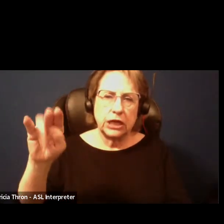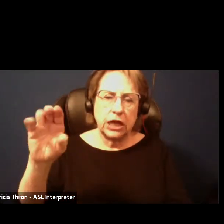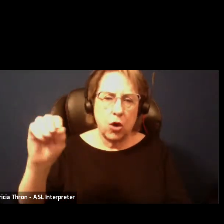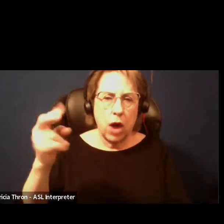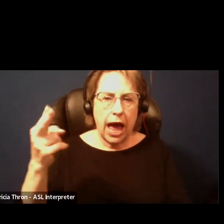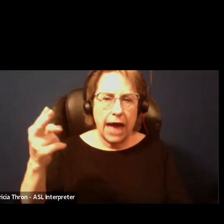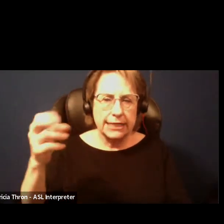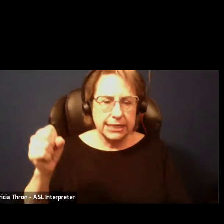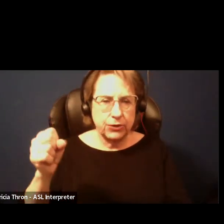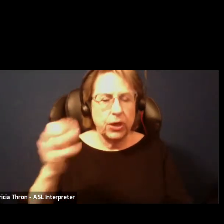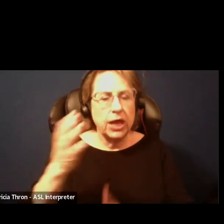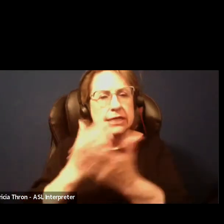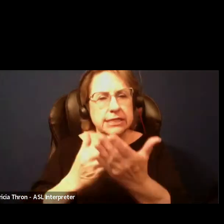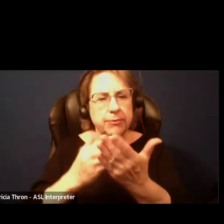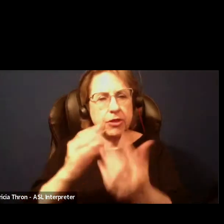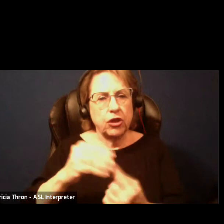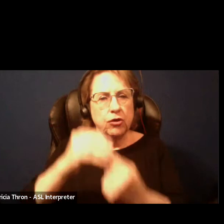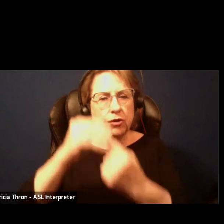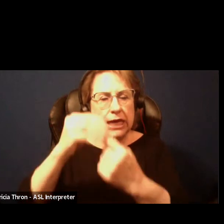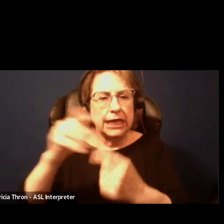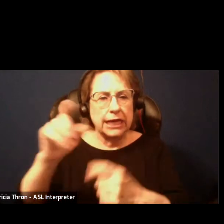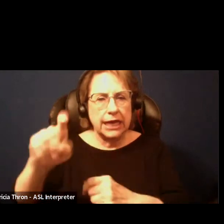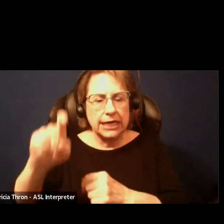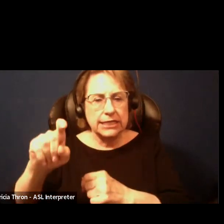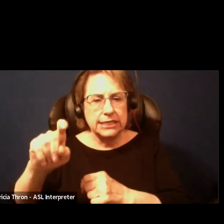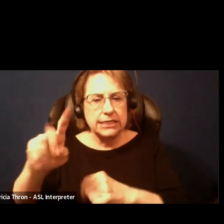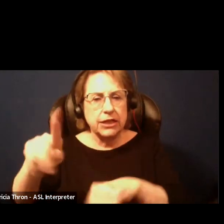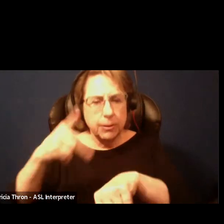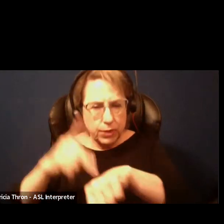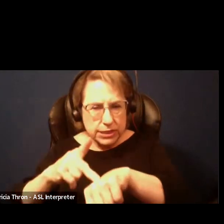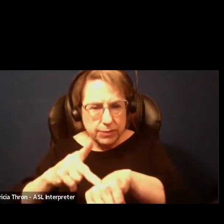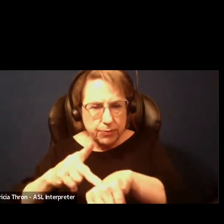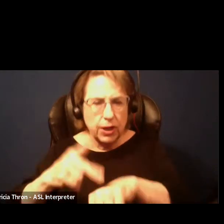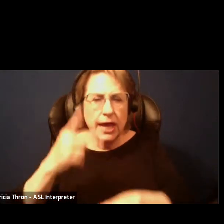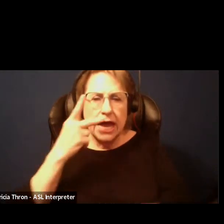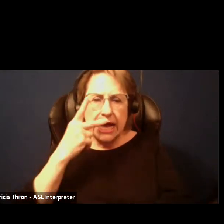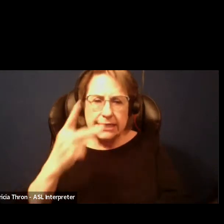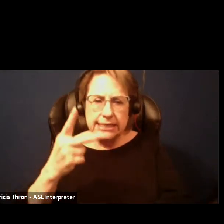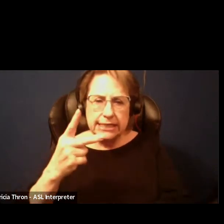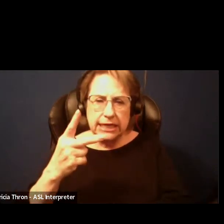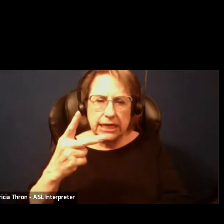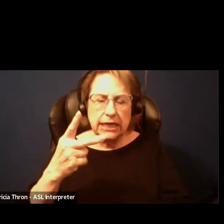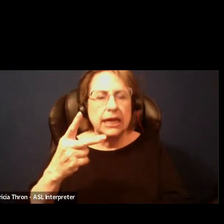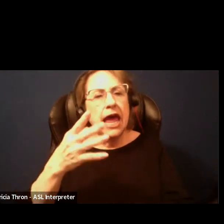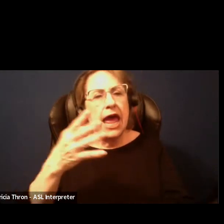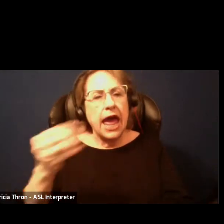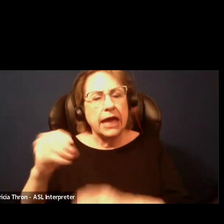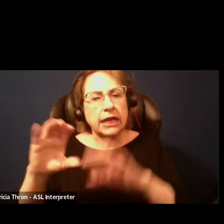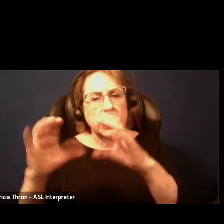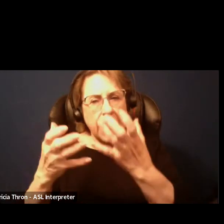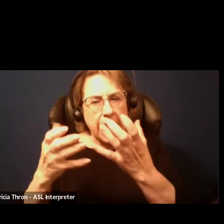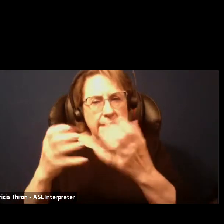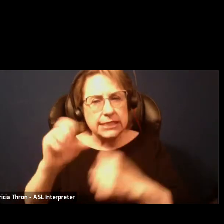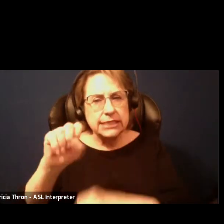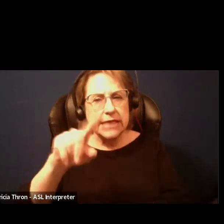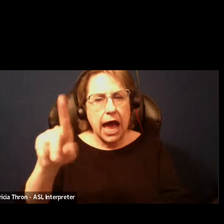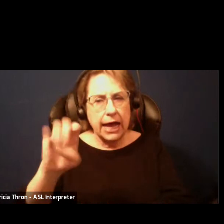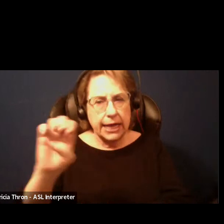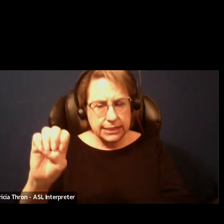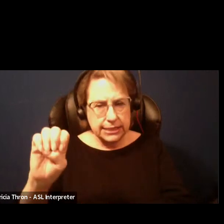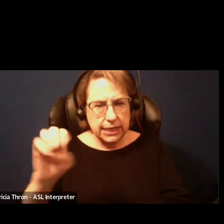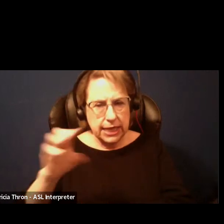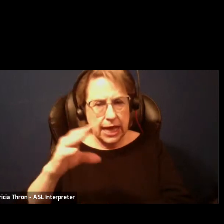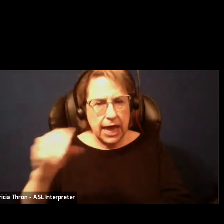needs that Principal Gomez has seen and staff has seen around class size, around